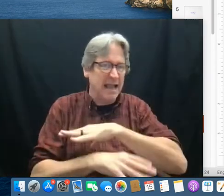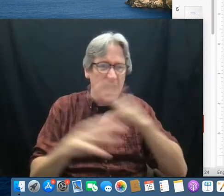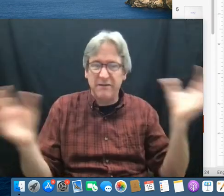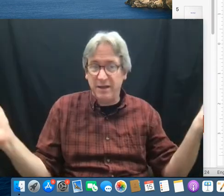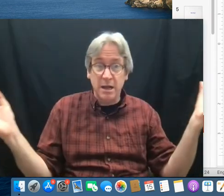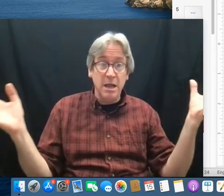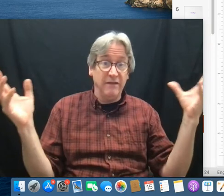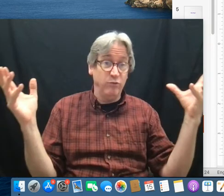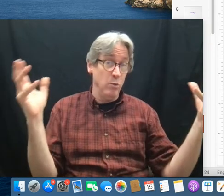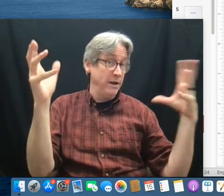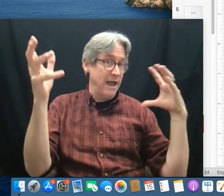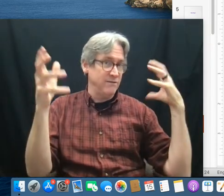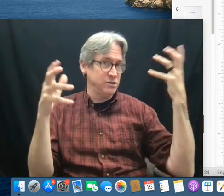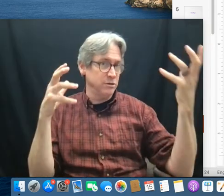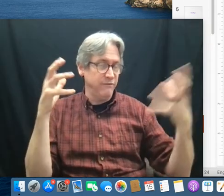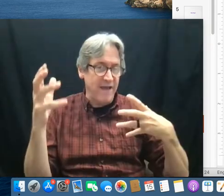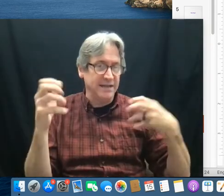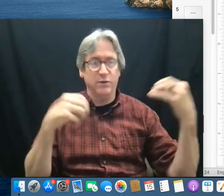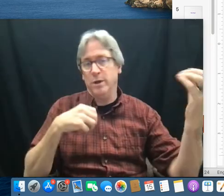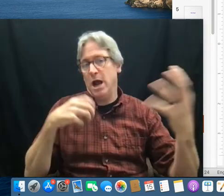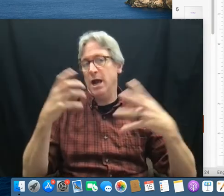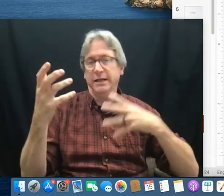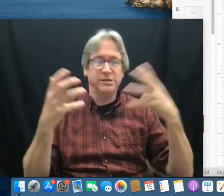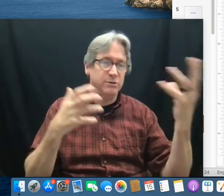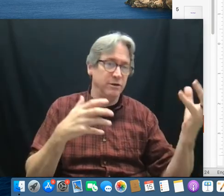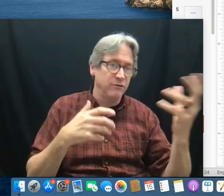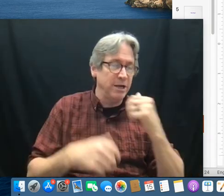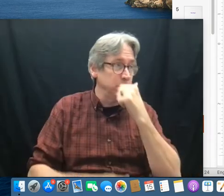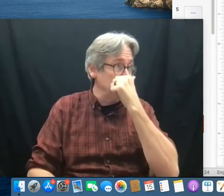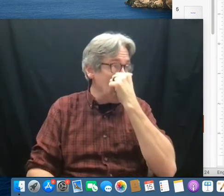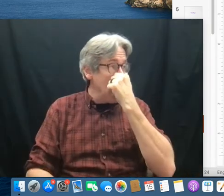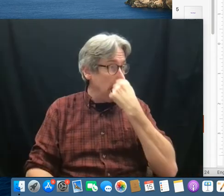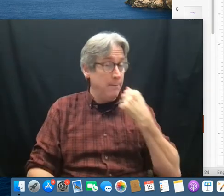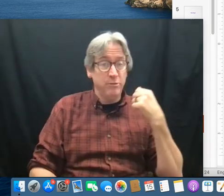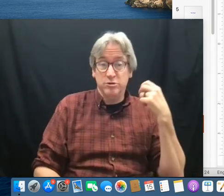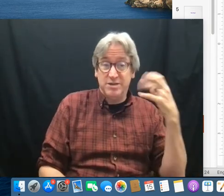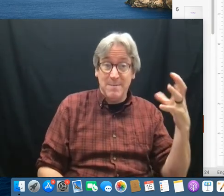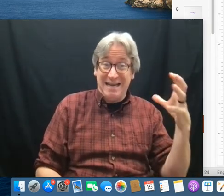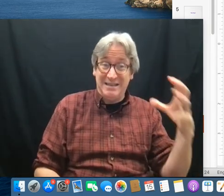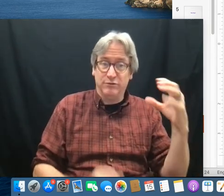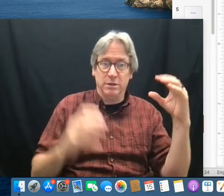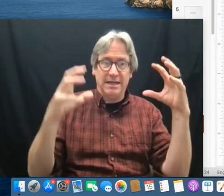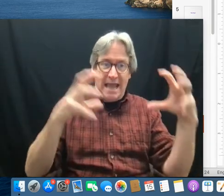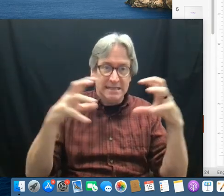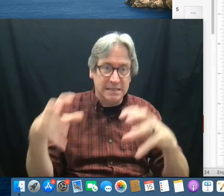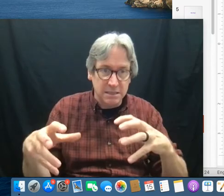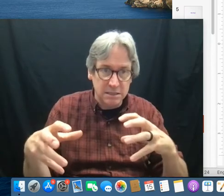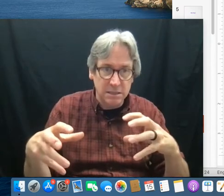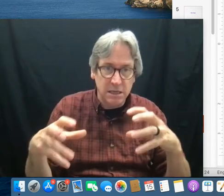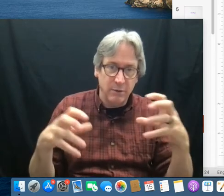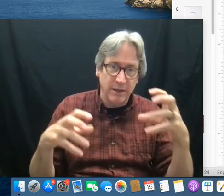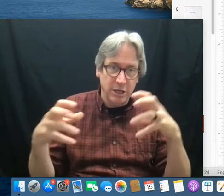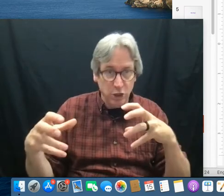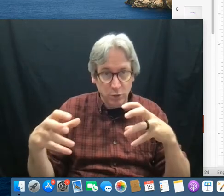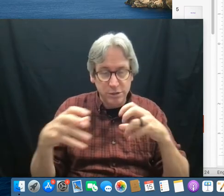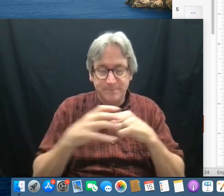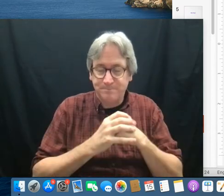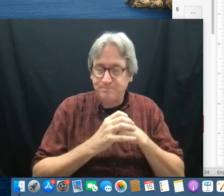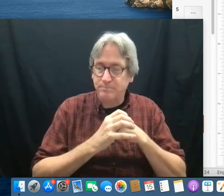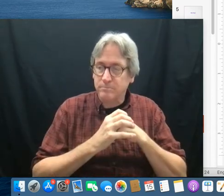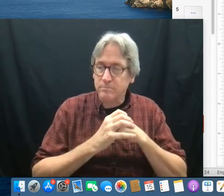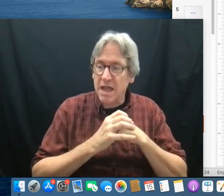can do that. So that's English. So now the grammatic structure. In English, as I said, we do subject,